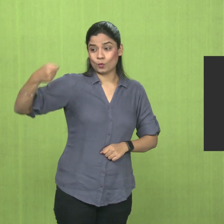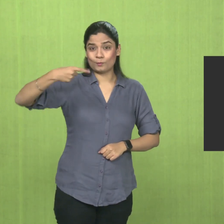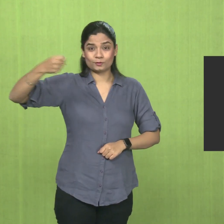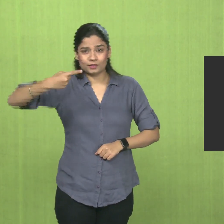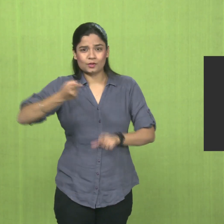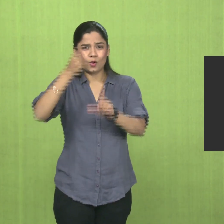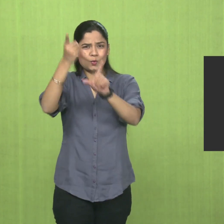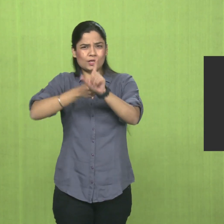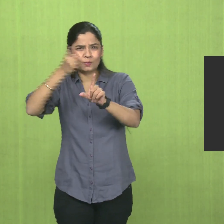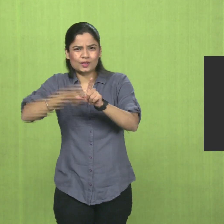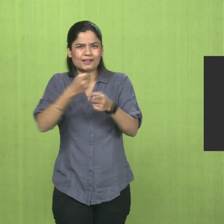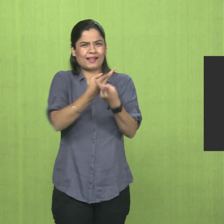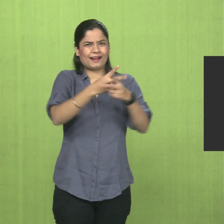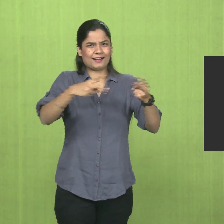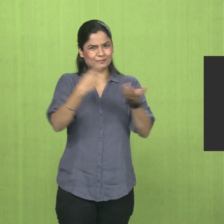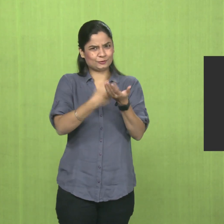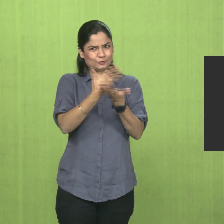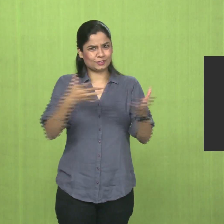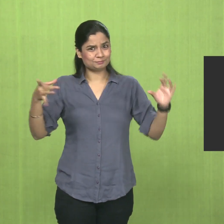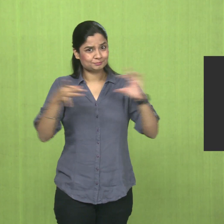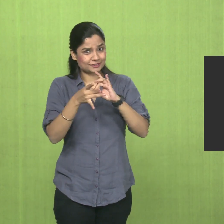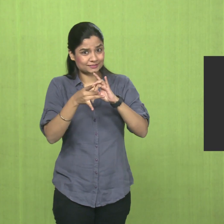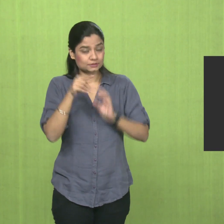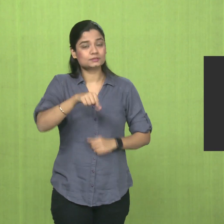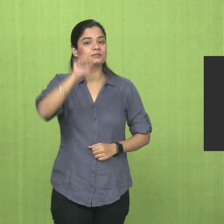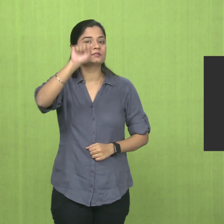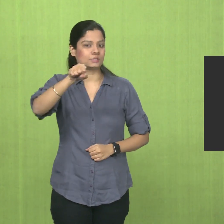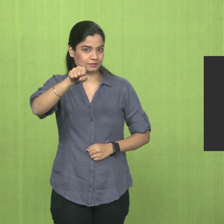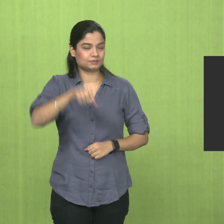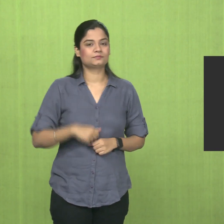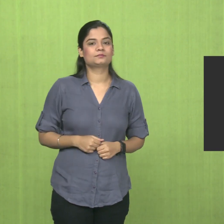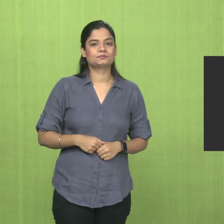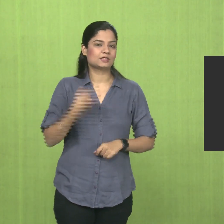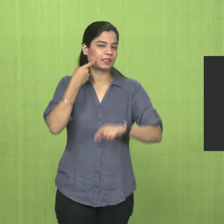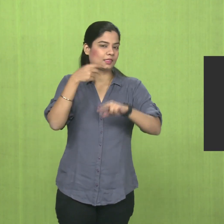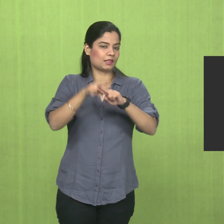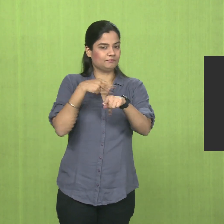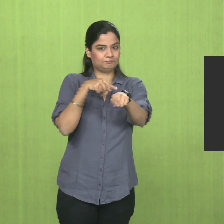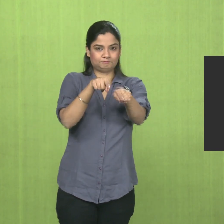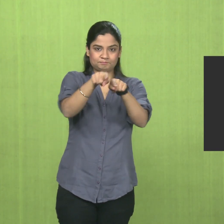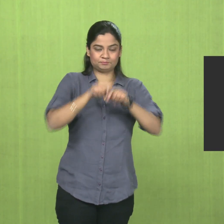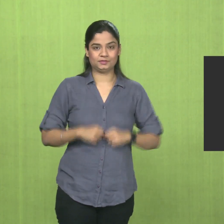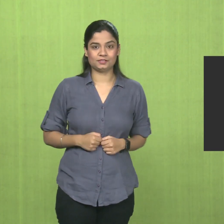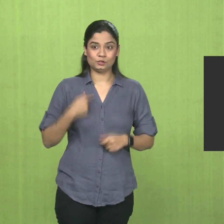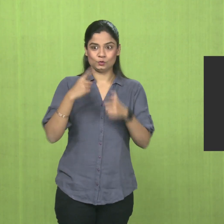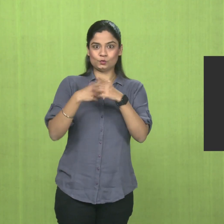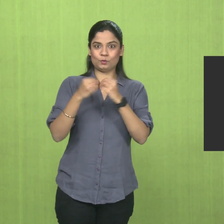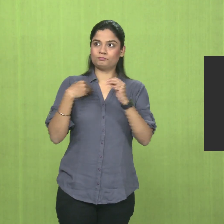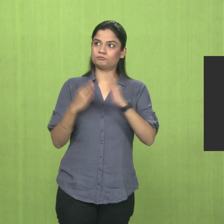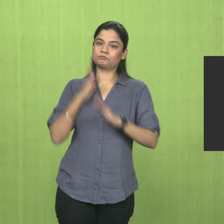on different things, months, days, hours, etc. Yes, it is all resources. For example, I have